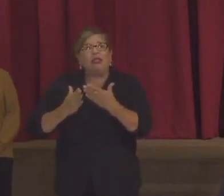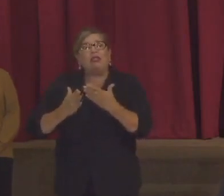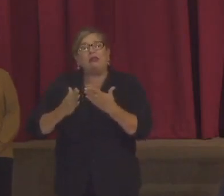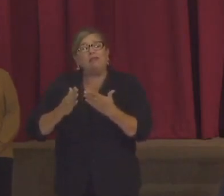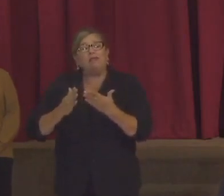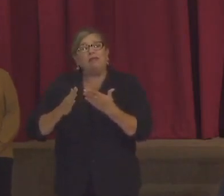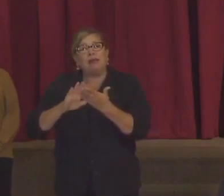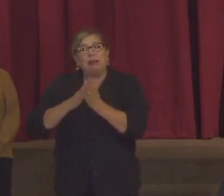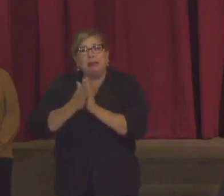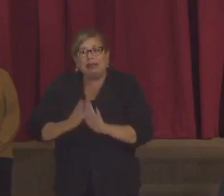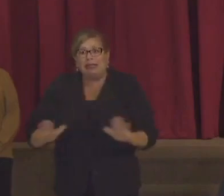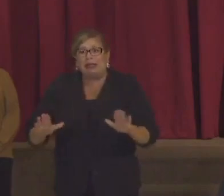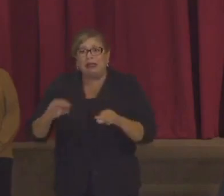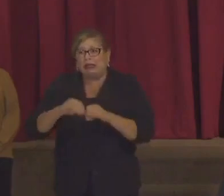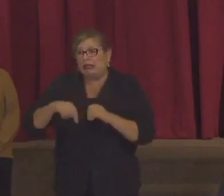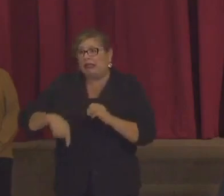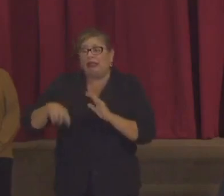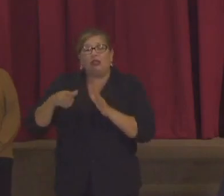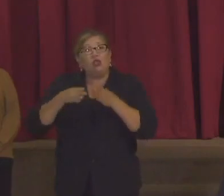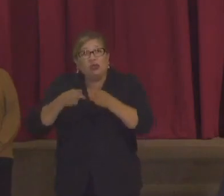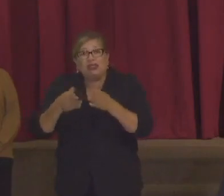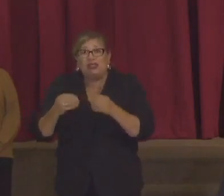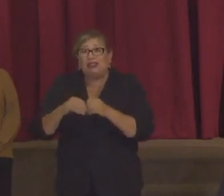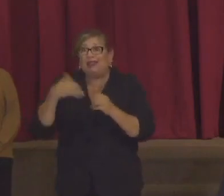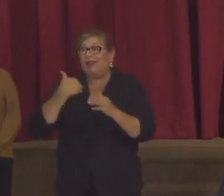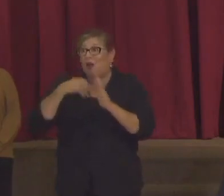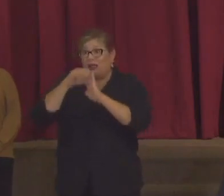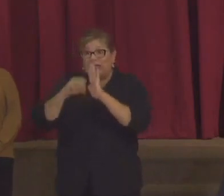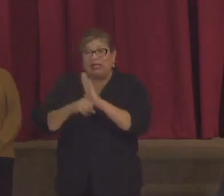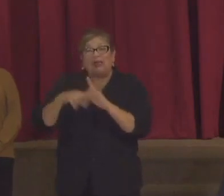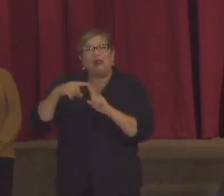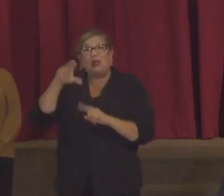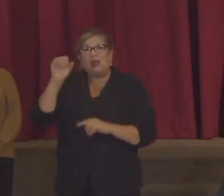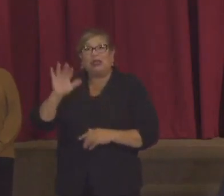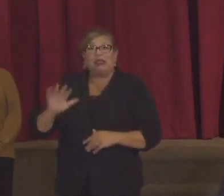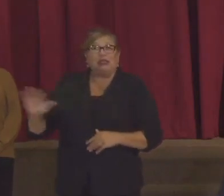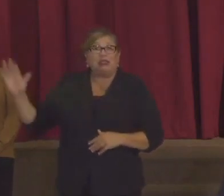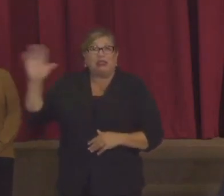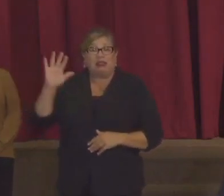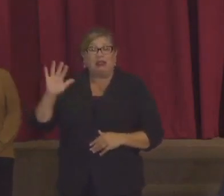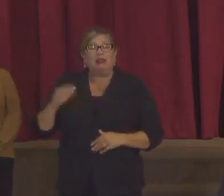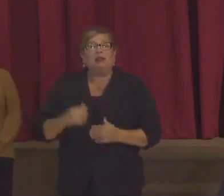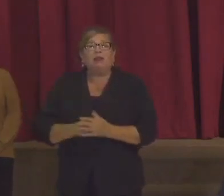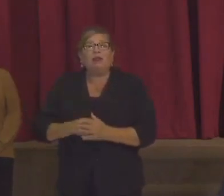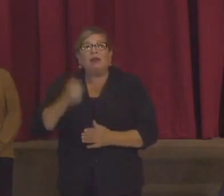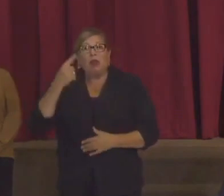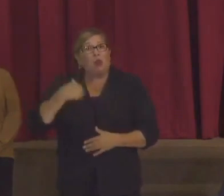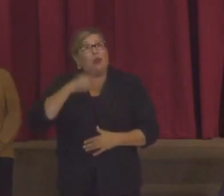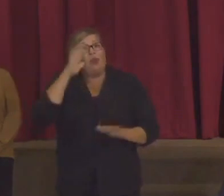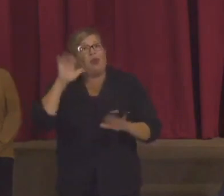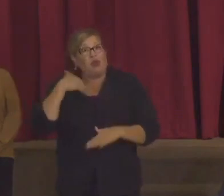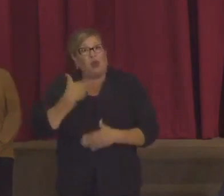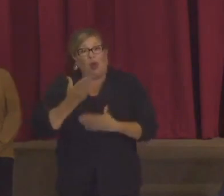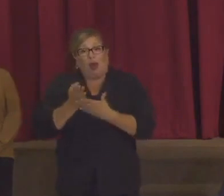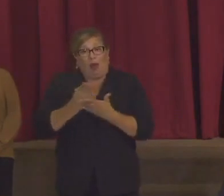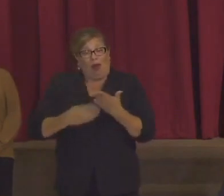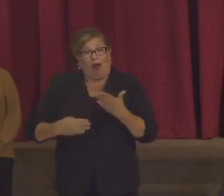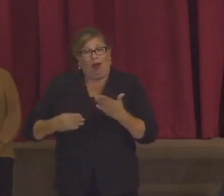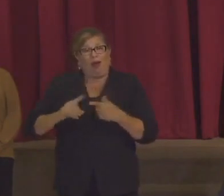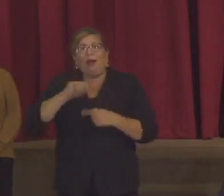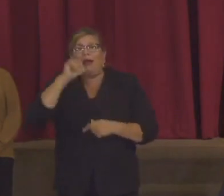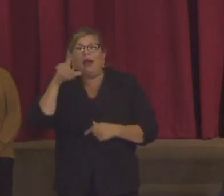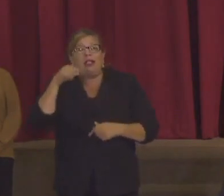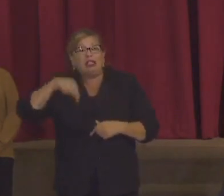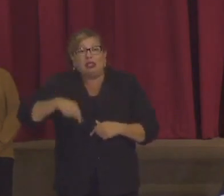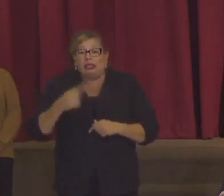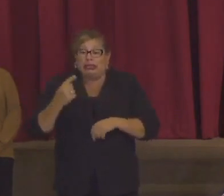across this nation. We'll do our part, but it's not just a situational moment. We have to focus on the